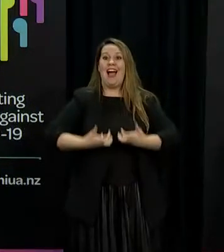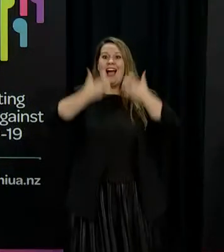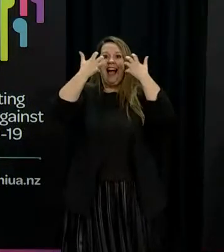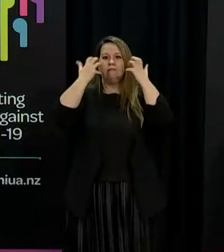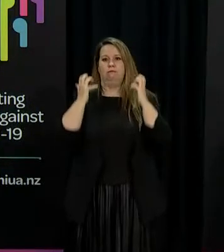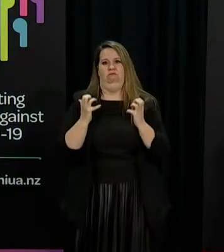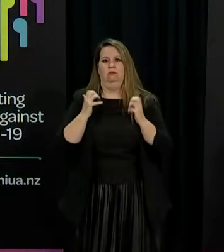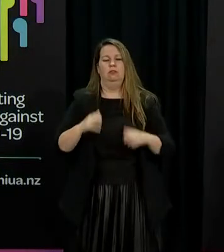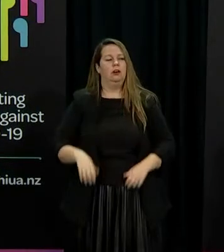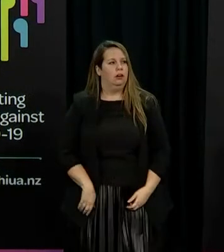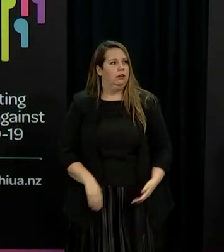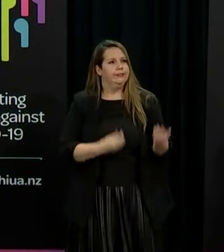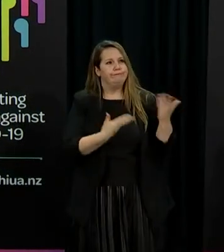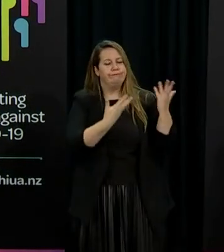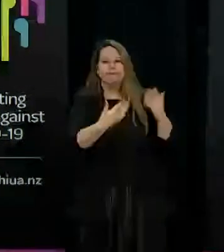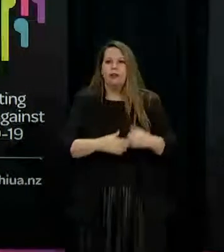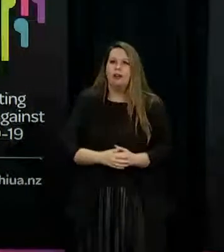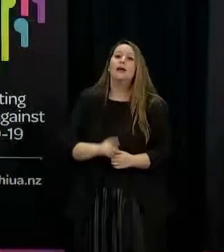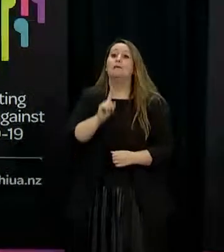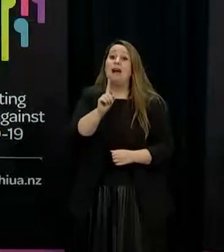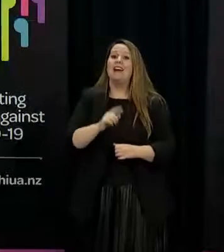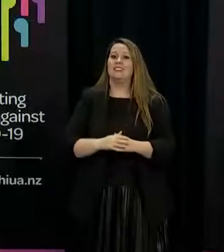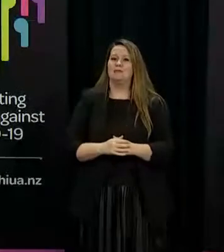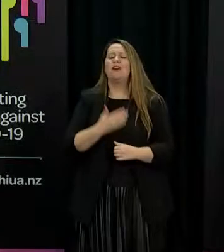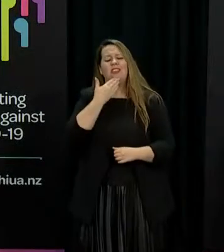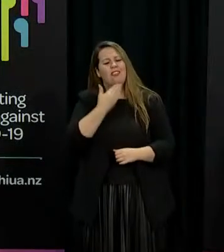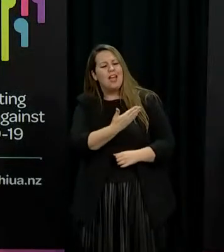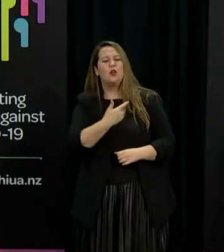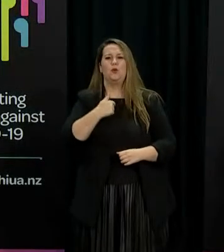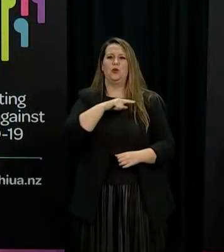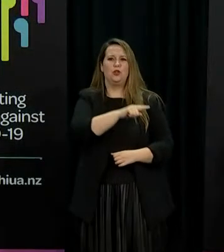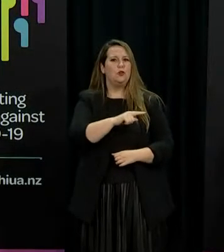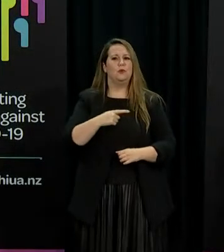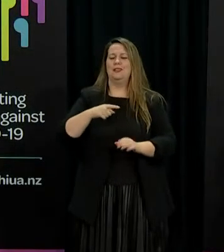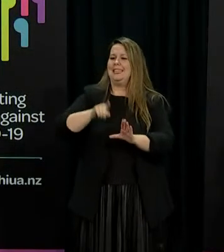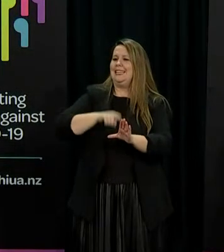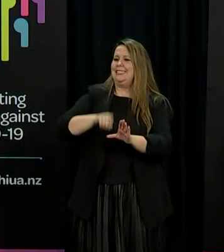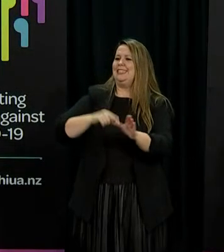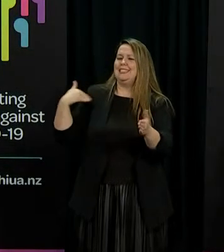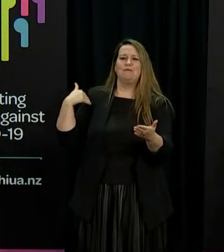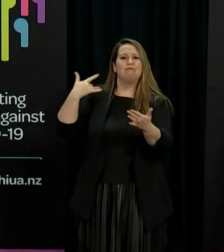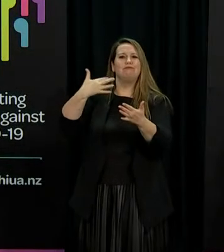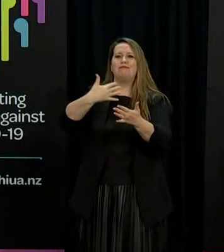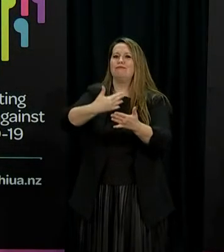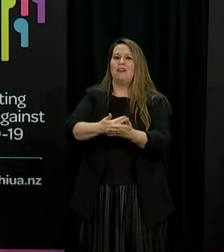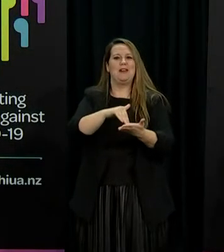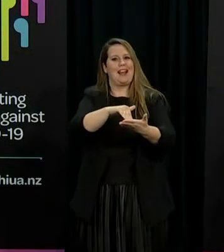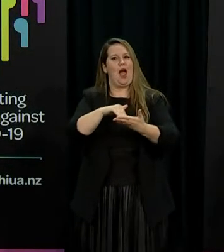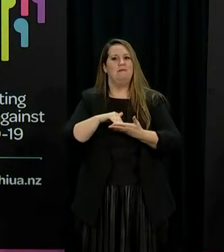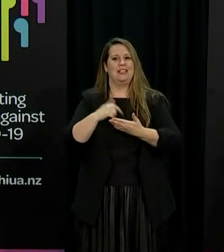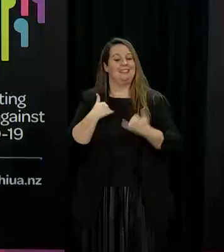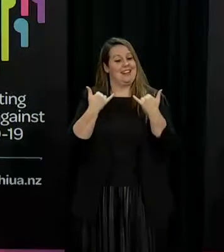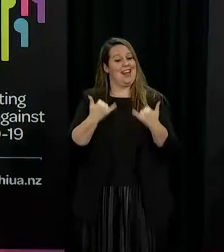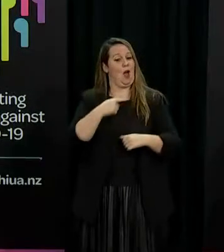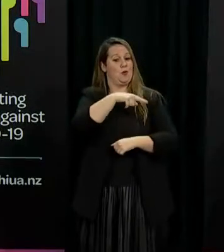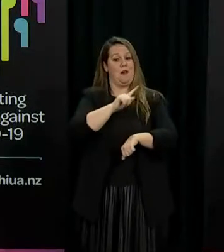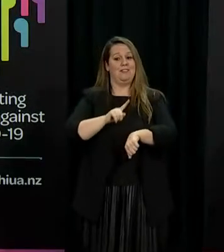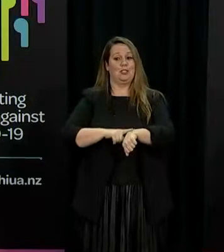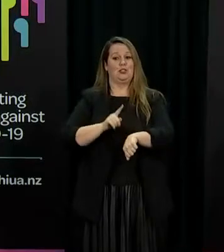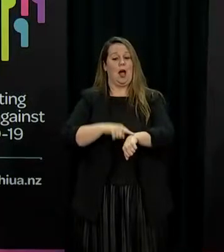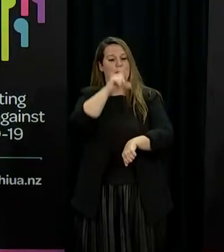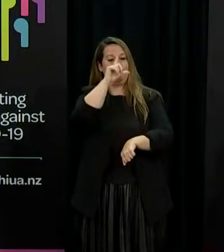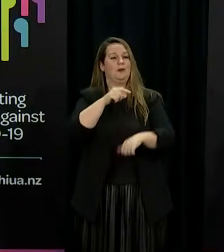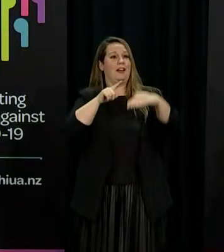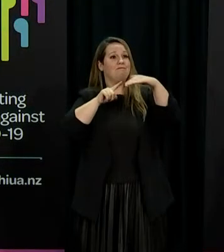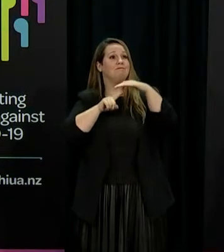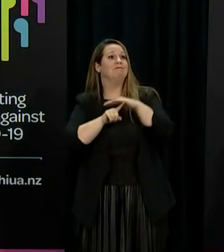of years. You have an opportunity to go out and spread your wings. And I know that New Zealanders will join me in